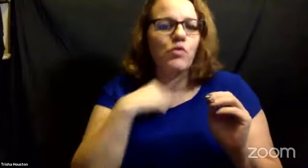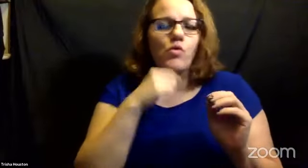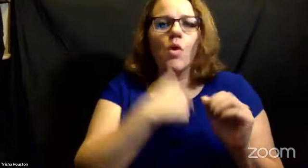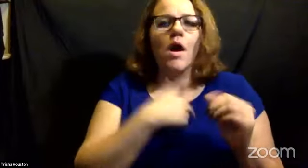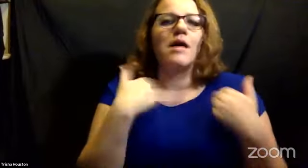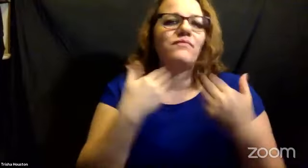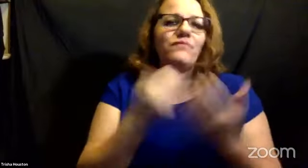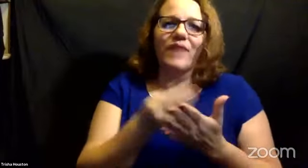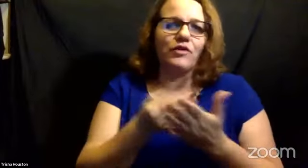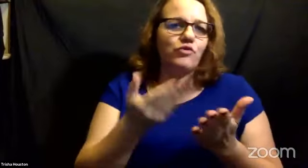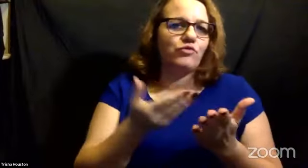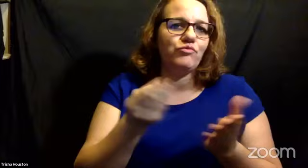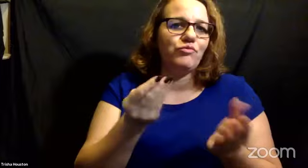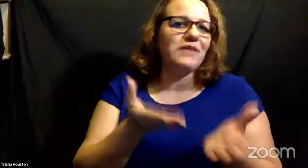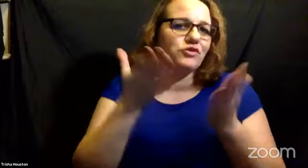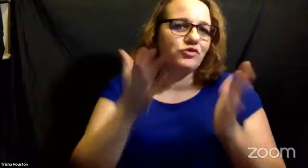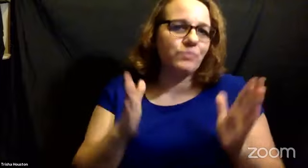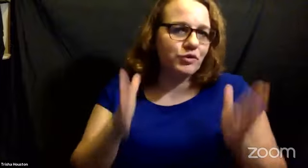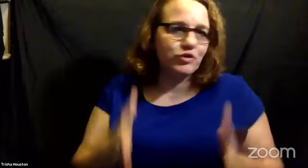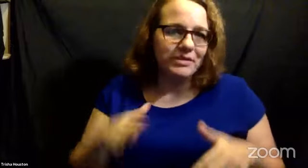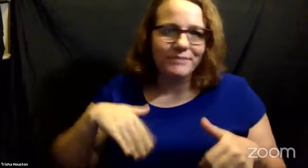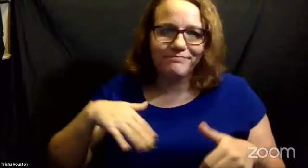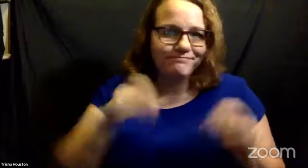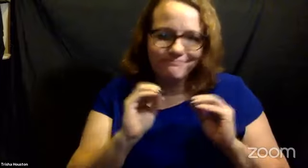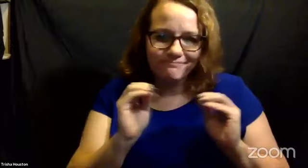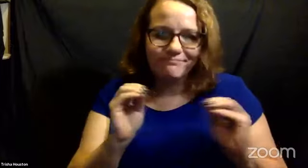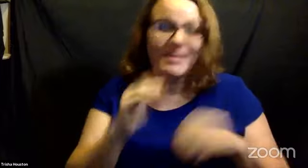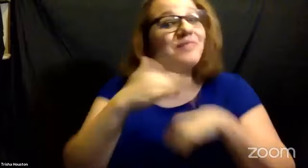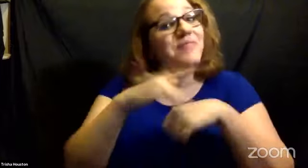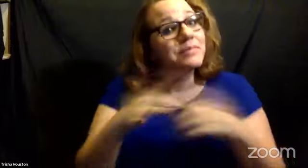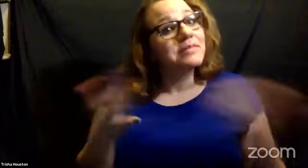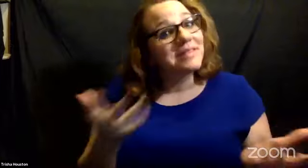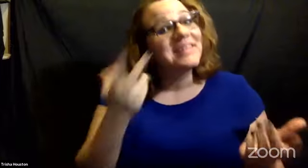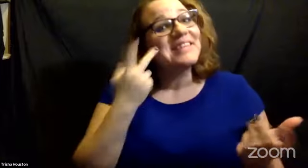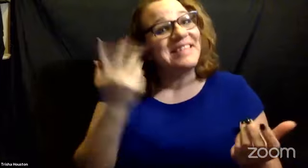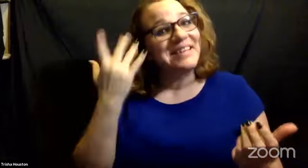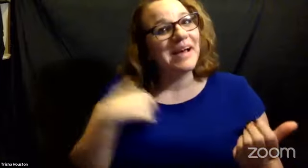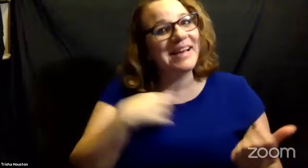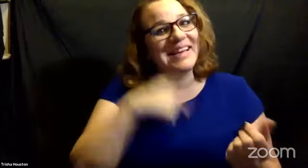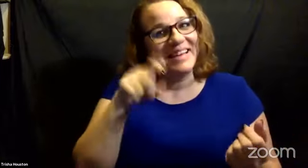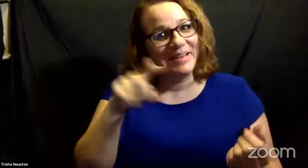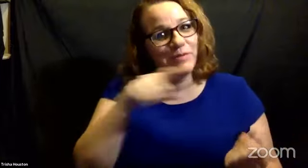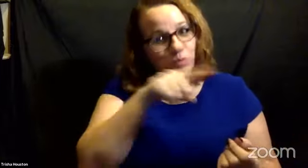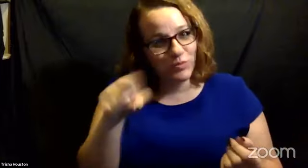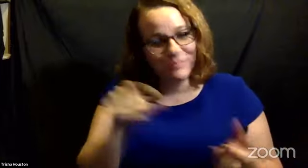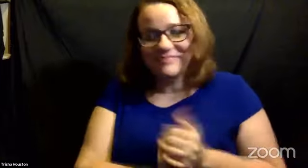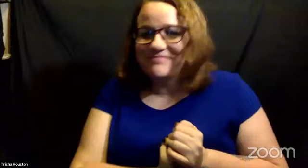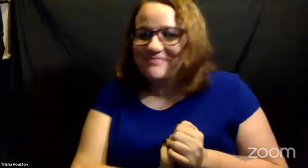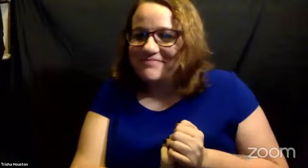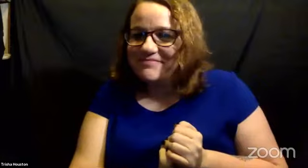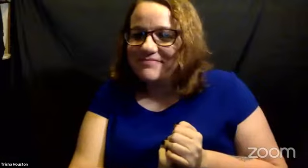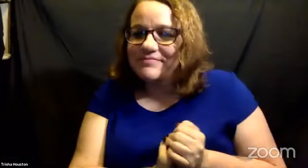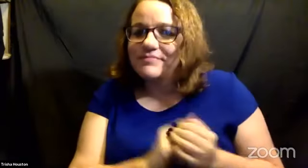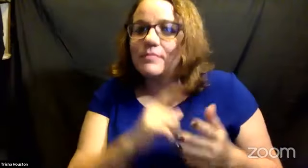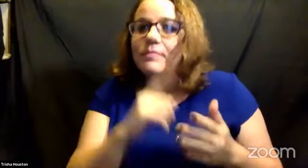Okay, there's no fundraising report. Right now, we do not have a fundraising chairperson. And so again, we need all of